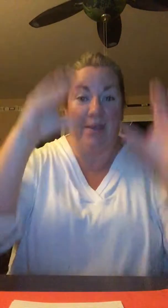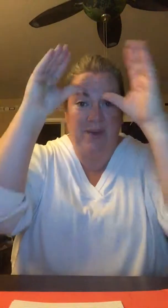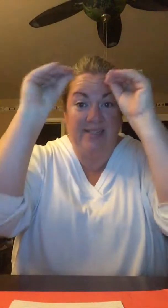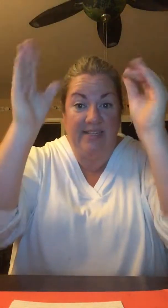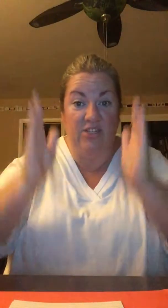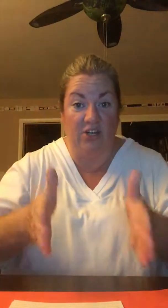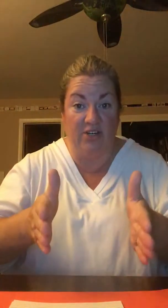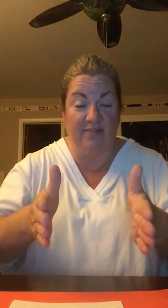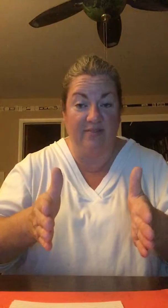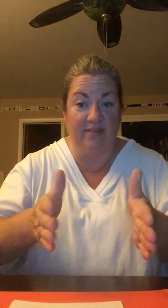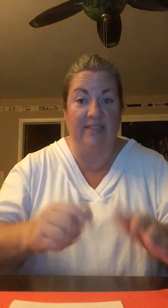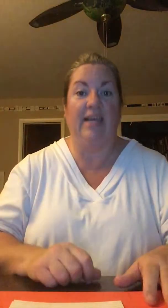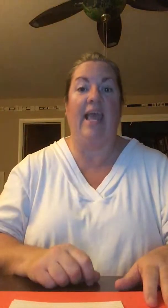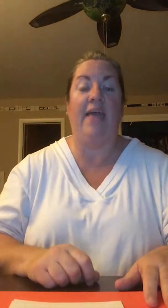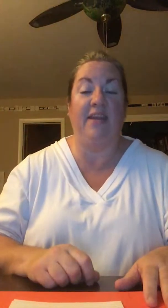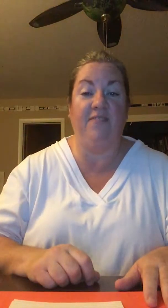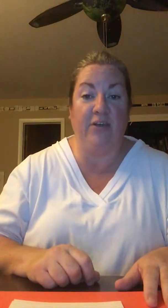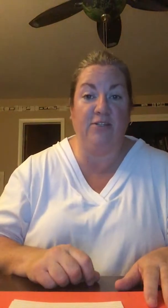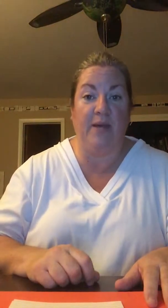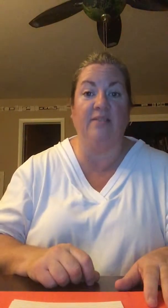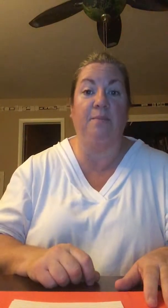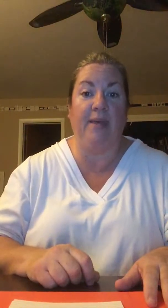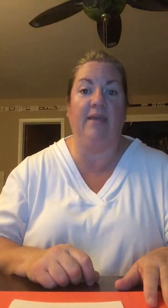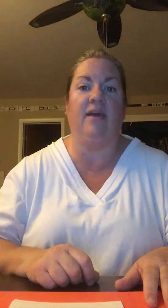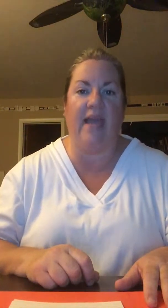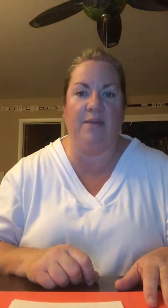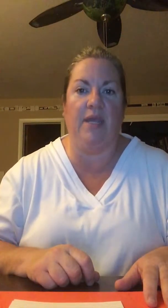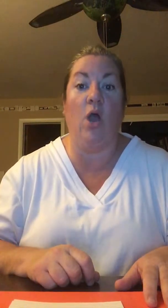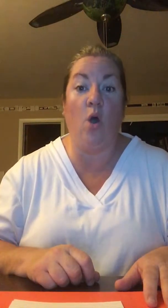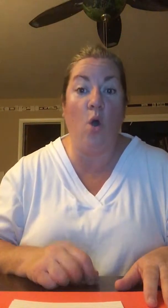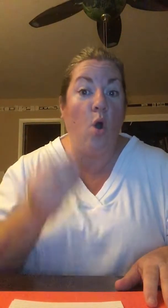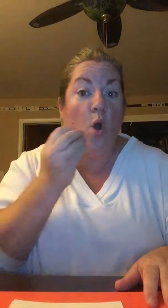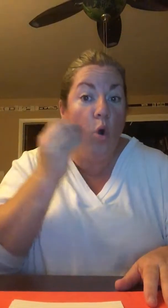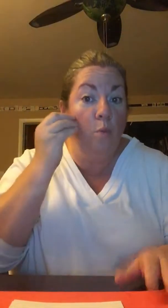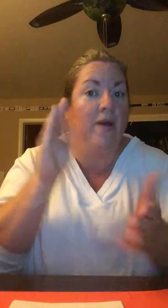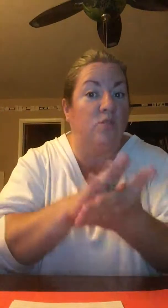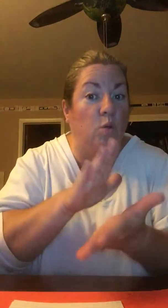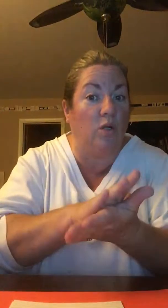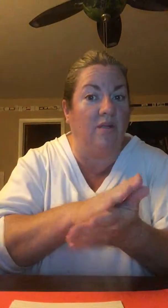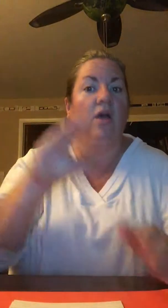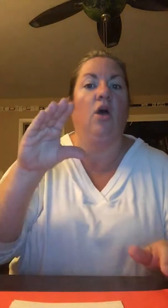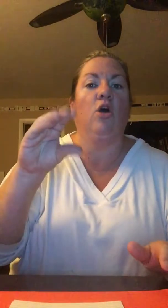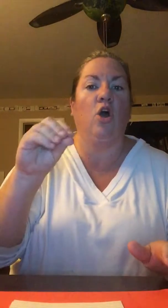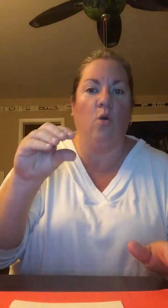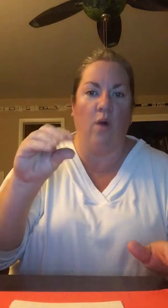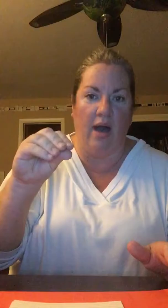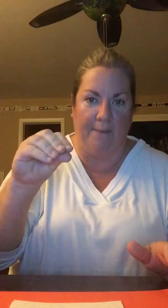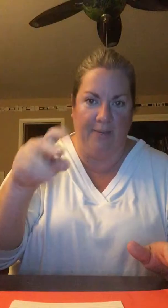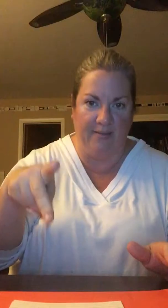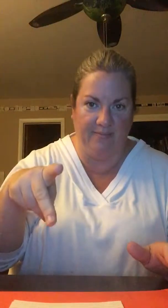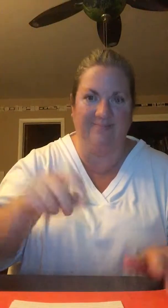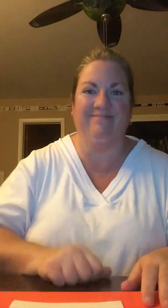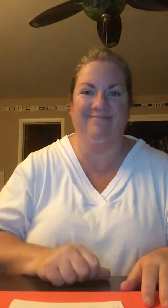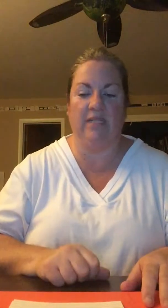I'm a teacher. And then I finger spelled Peak Academy Home School Co-op. Got